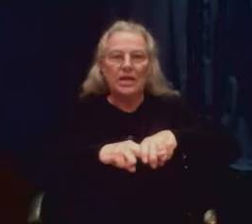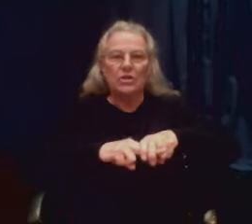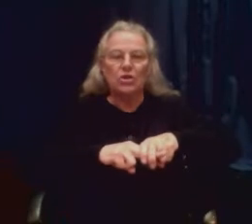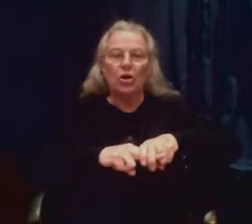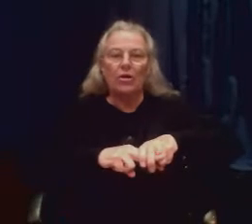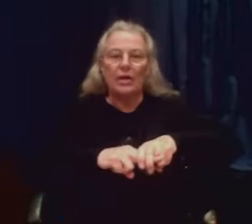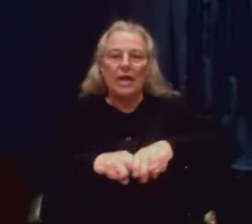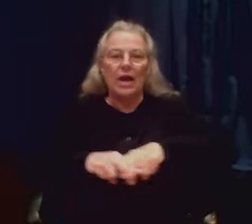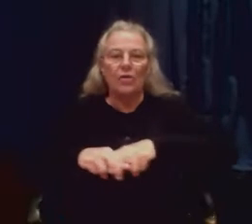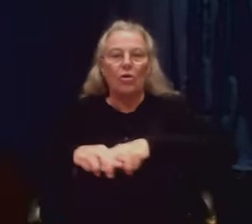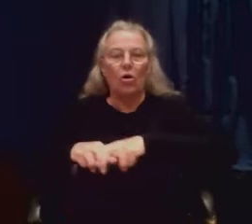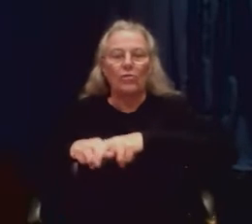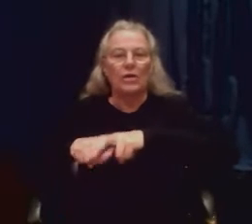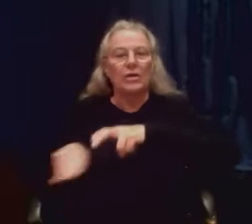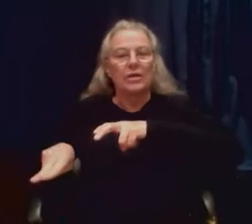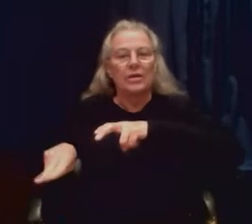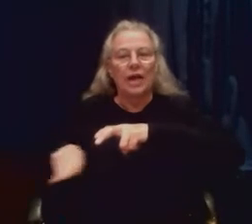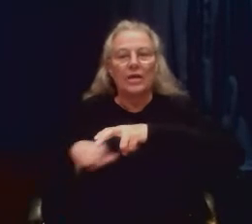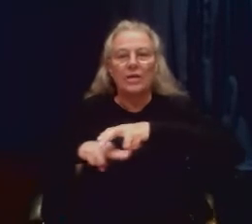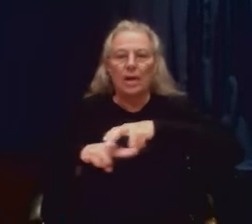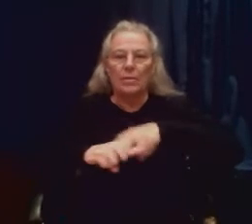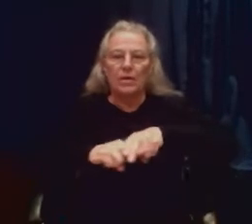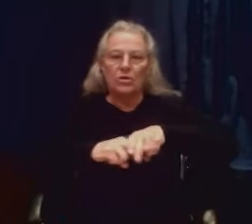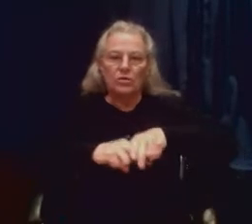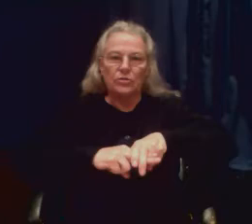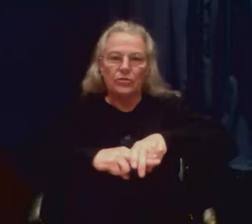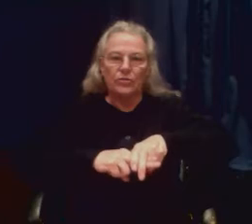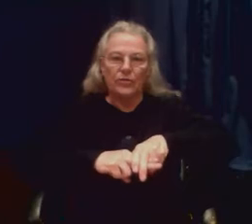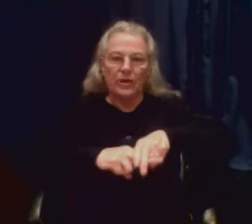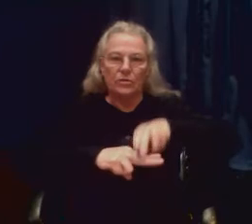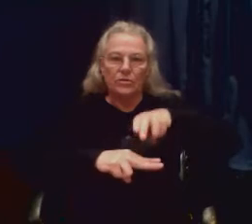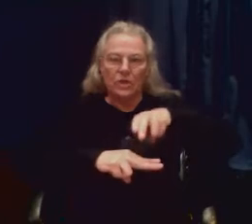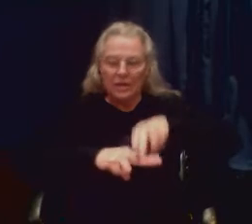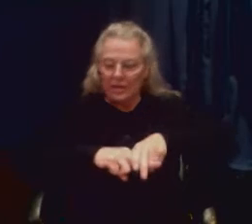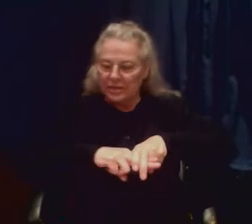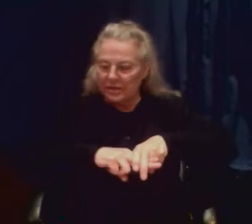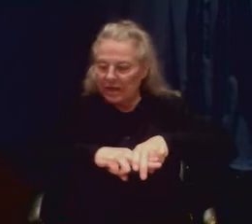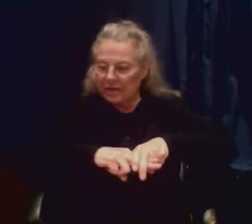set Charlie down on the non-dominant two fingers. Seated.